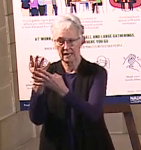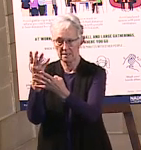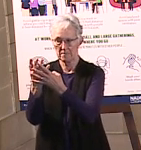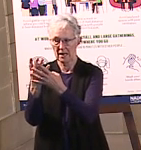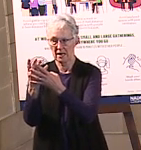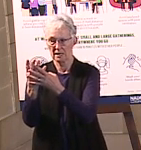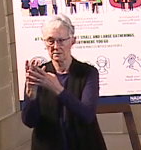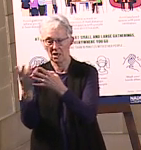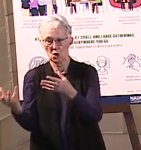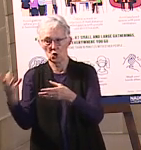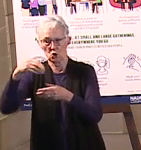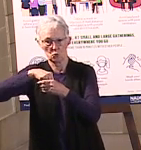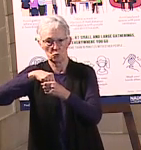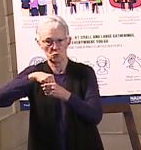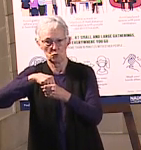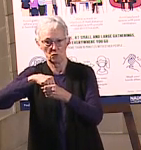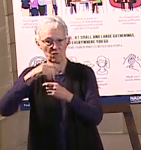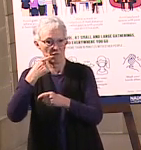with